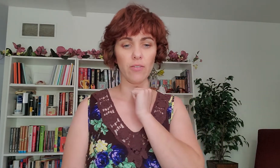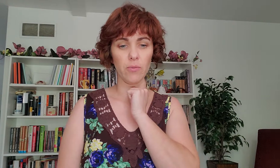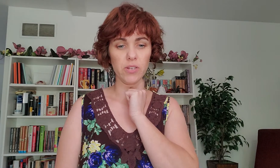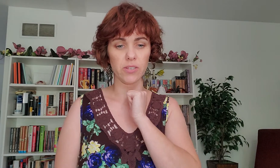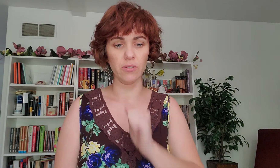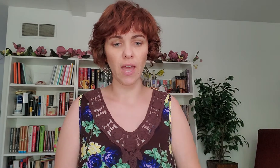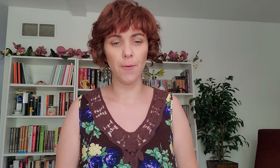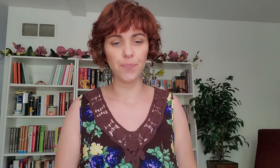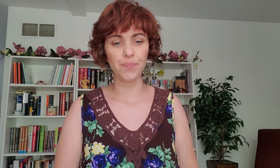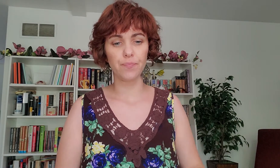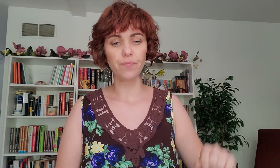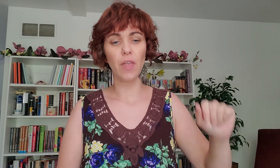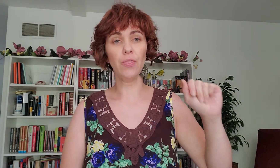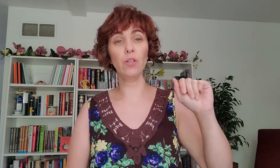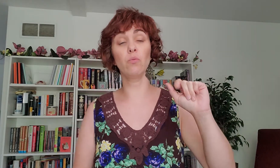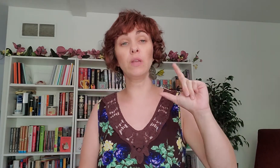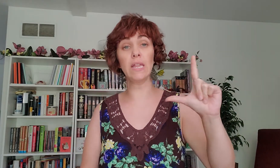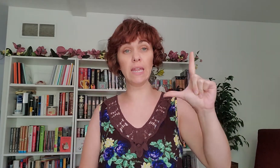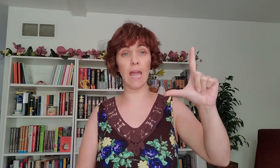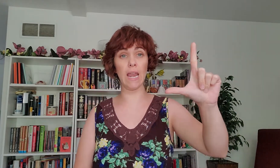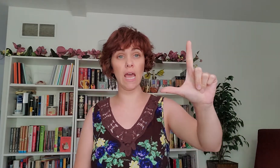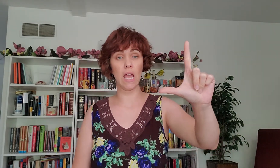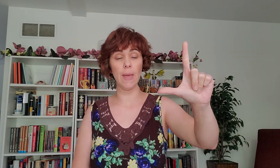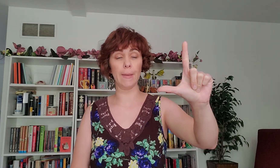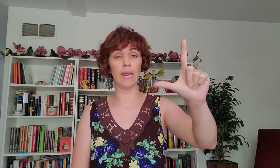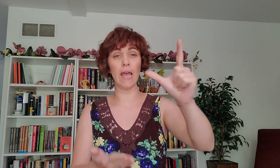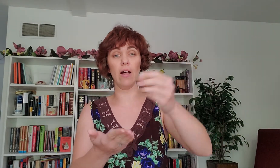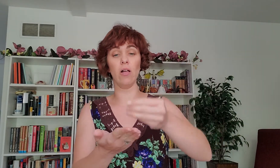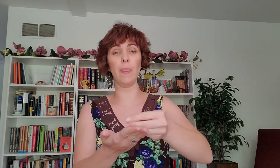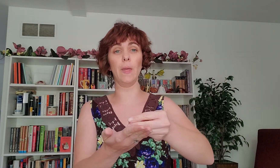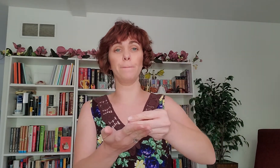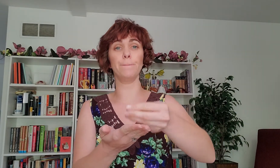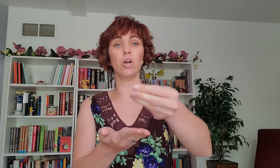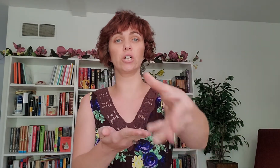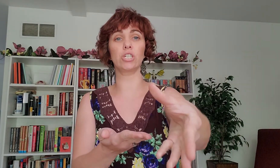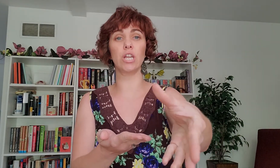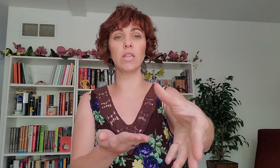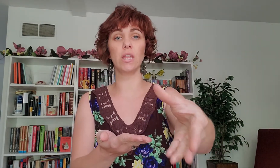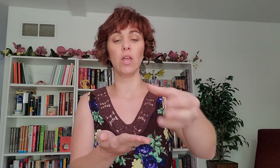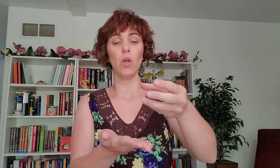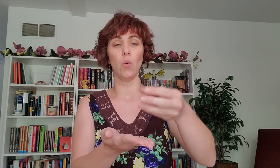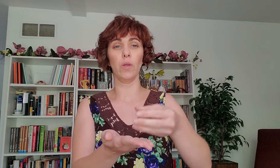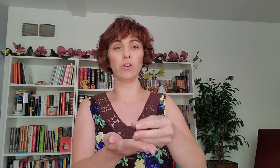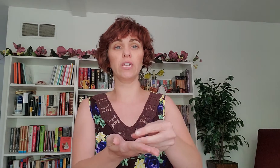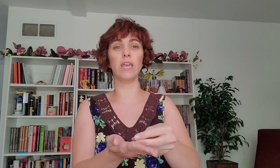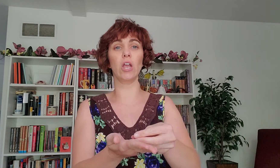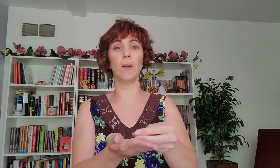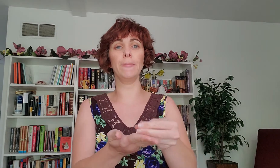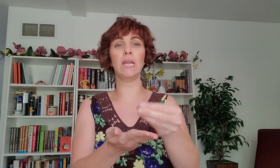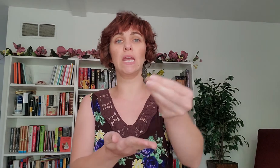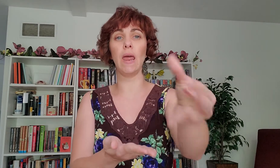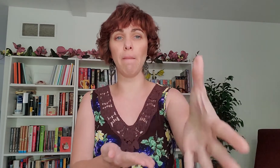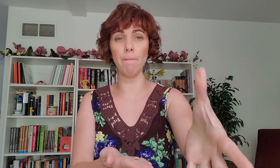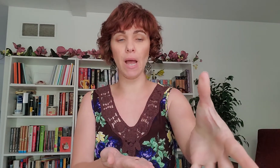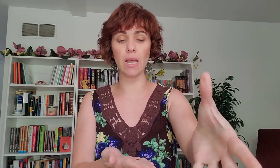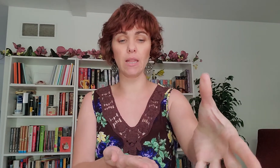we just do that. The Louisiana, make an L, and then purchase. We are taking our money and buying